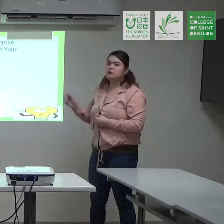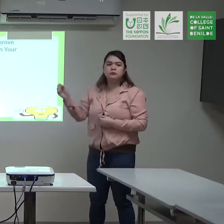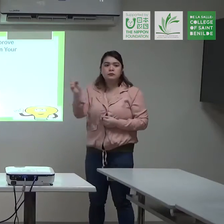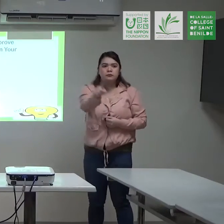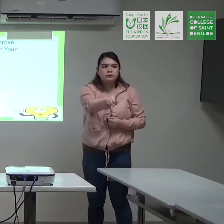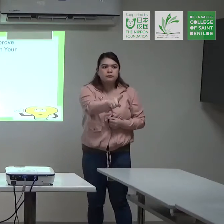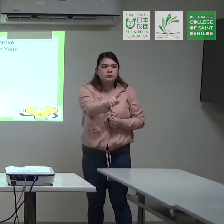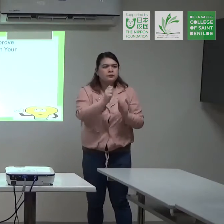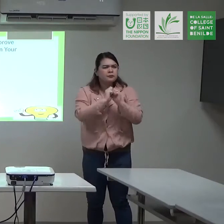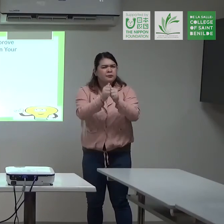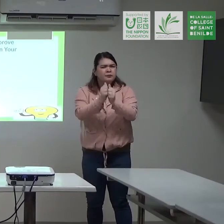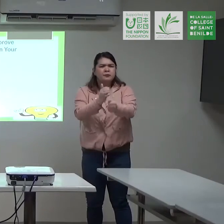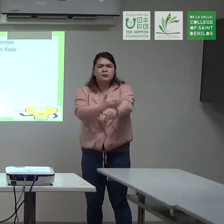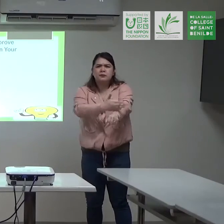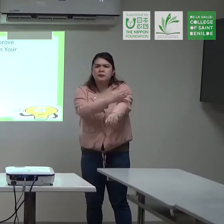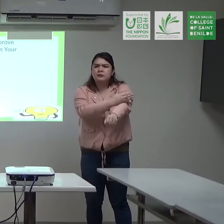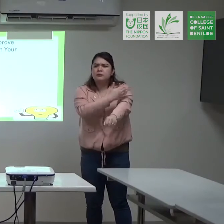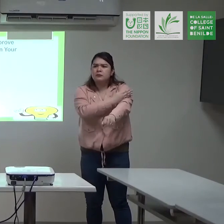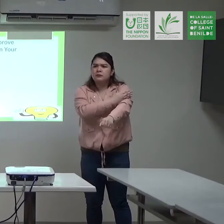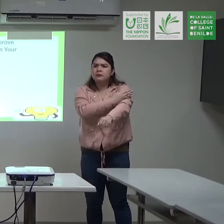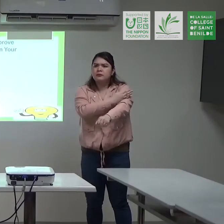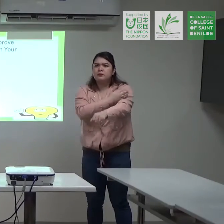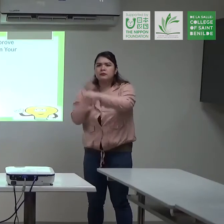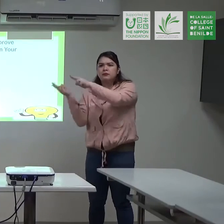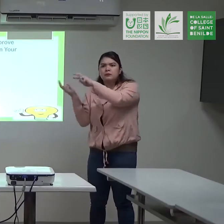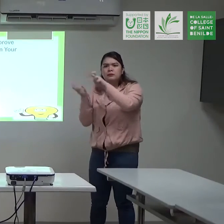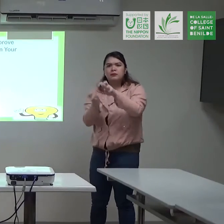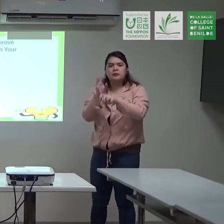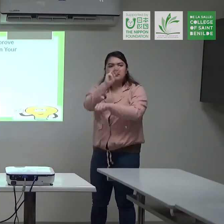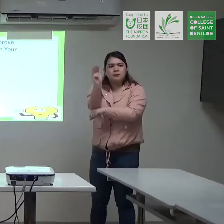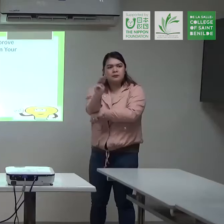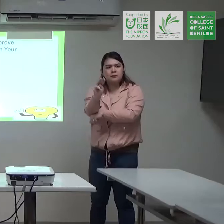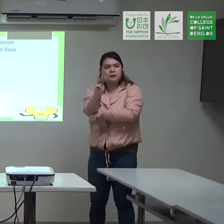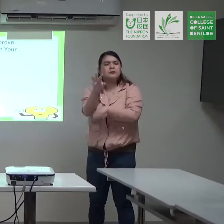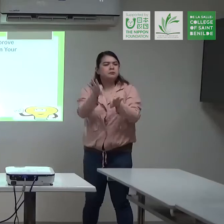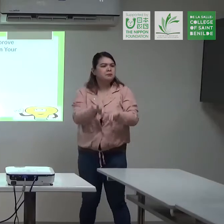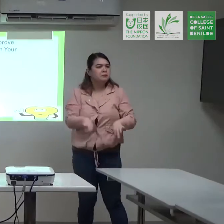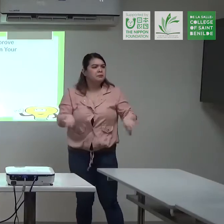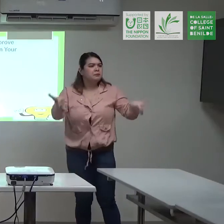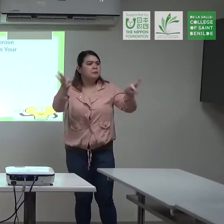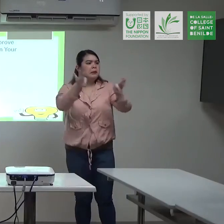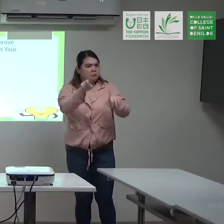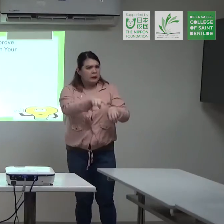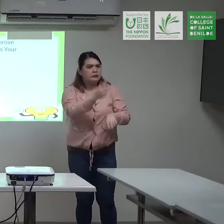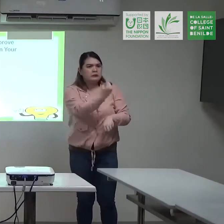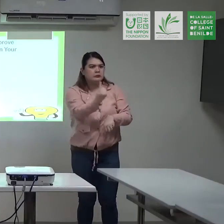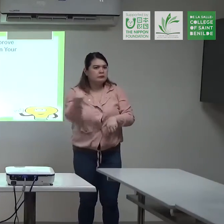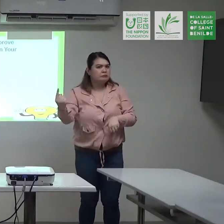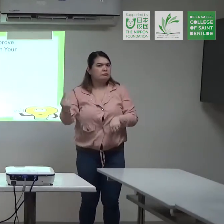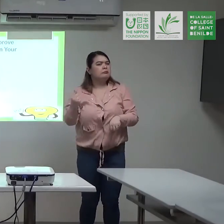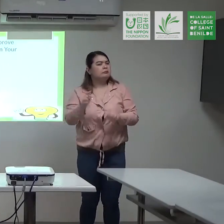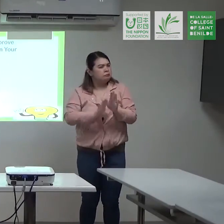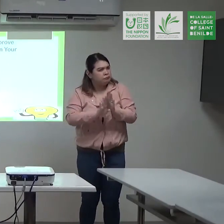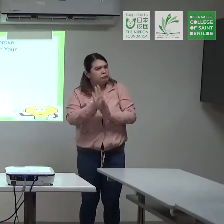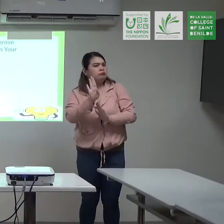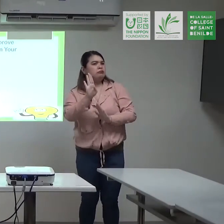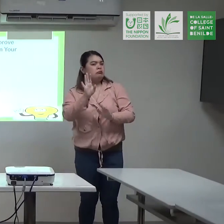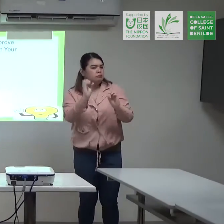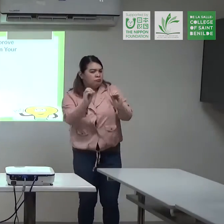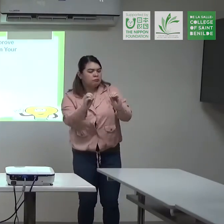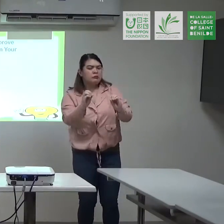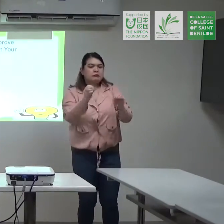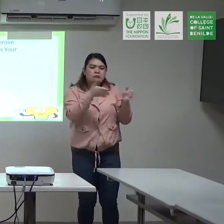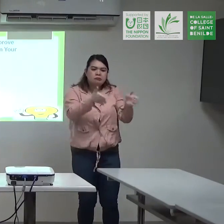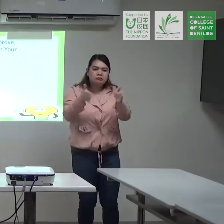How to improve metacognition in your students? Very important that you develop among your students